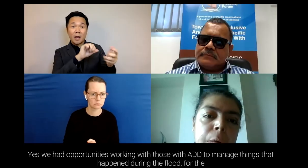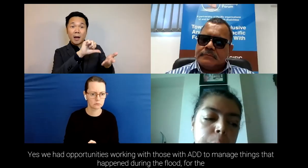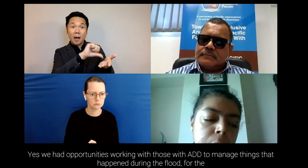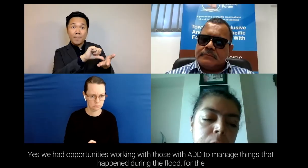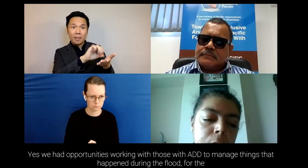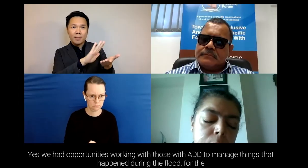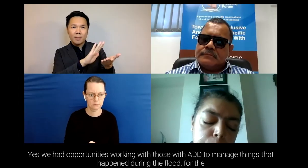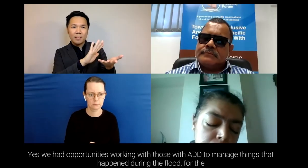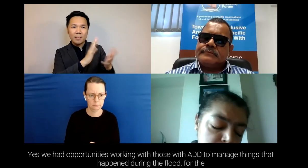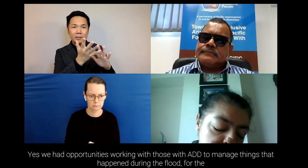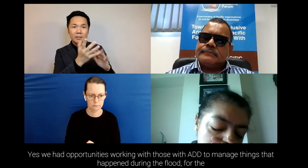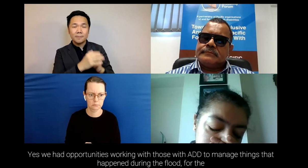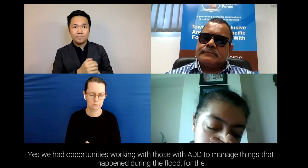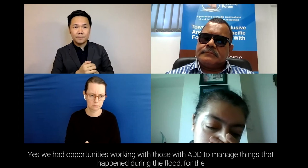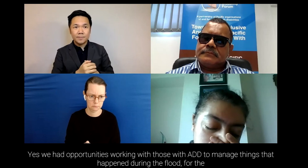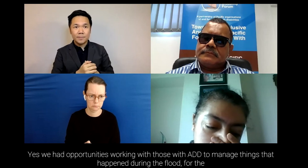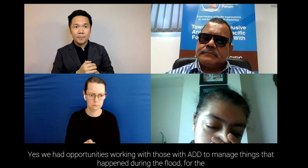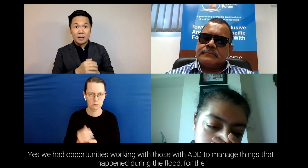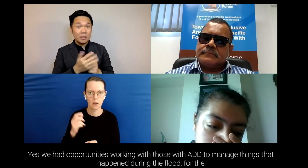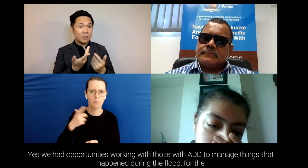during happening the flood.